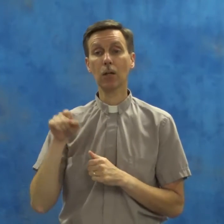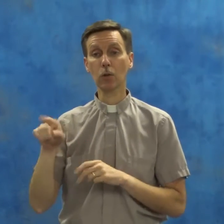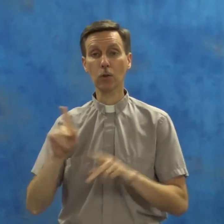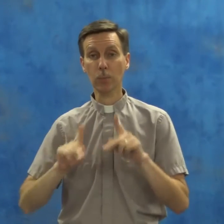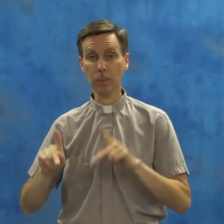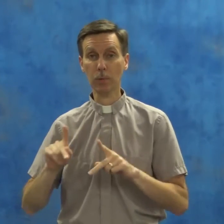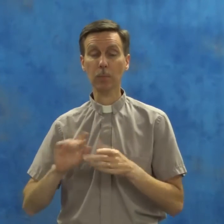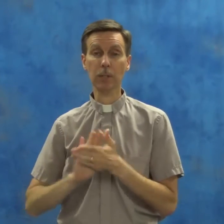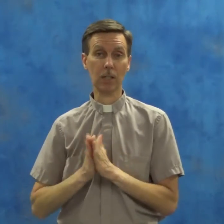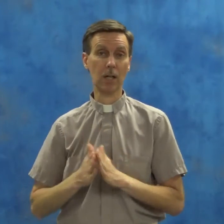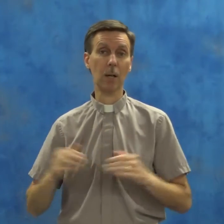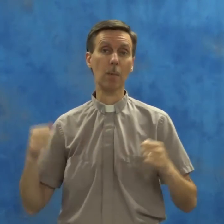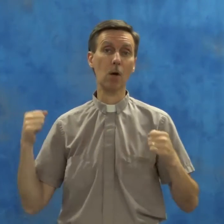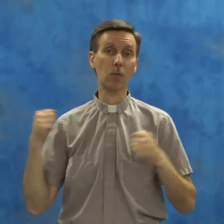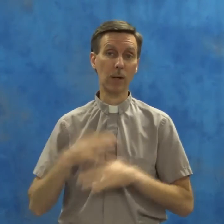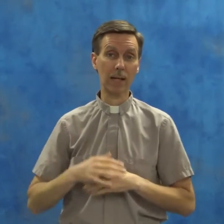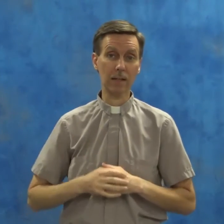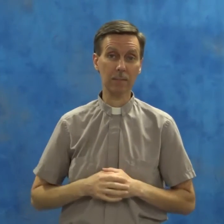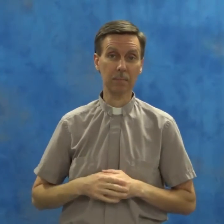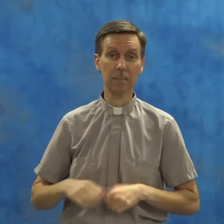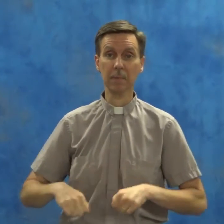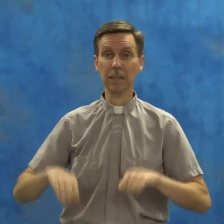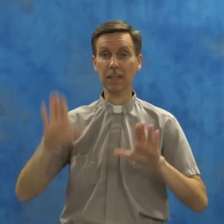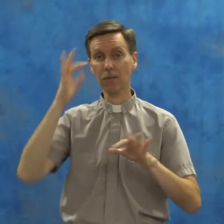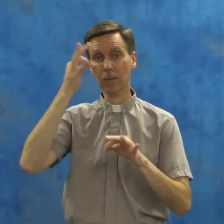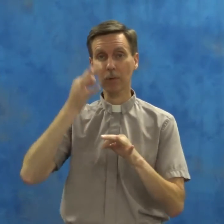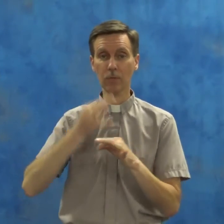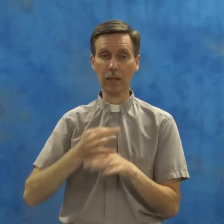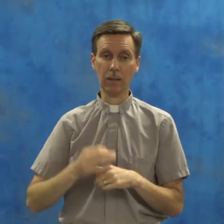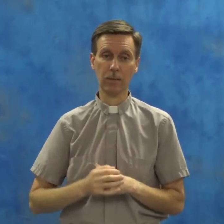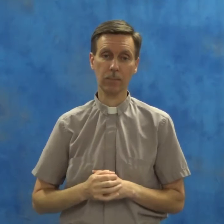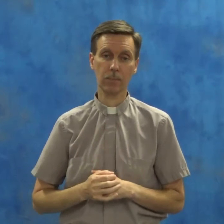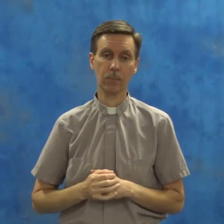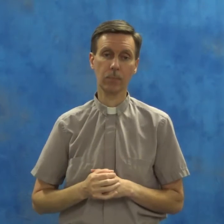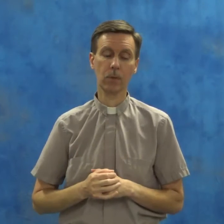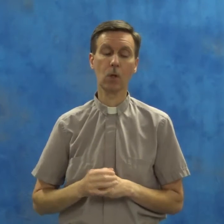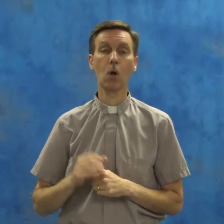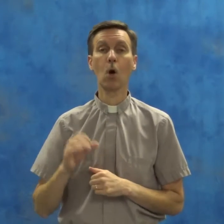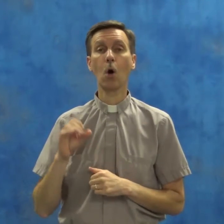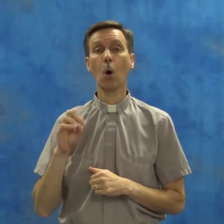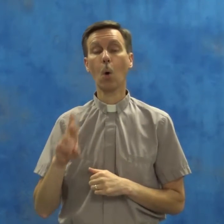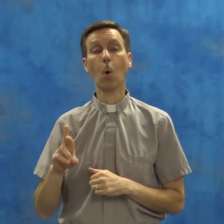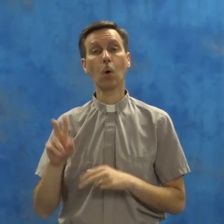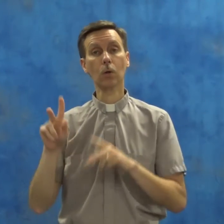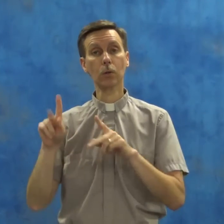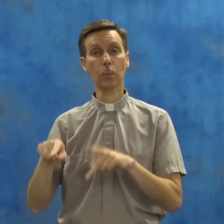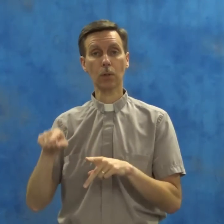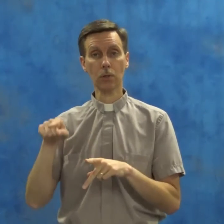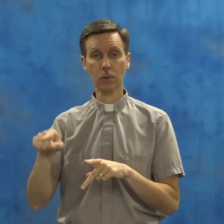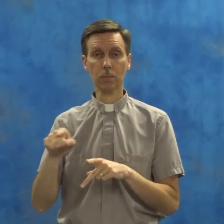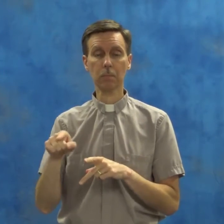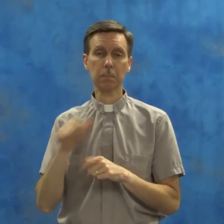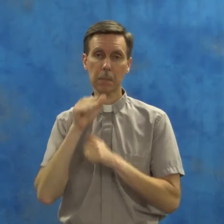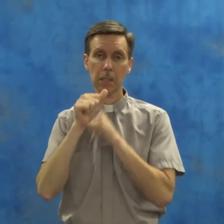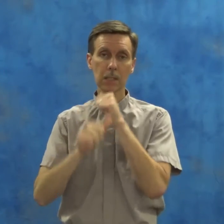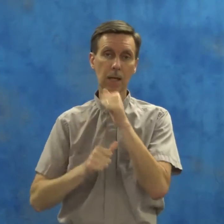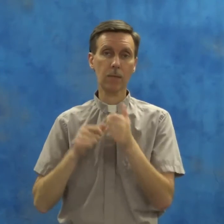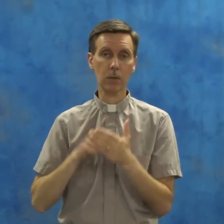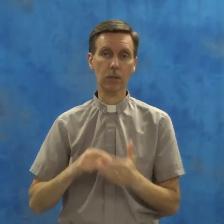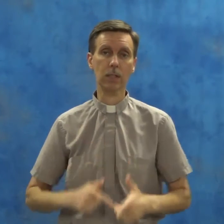Those people become afraid, and they give up their faith. Or the person suffers in